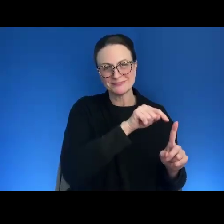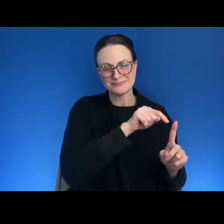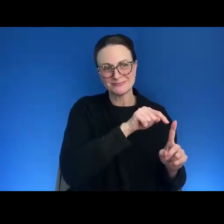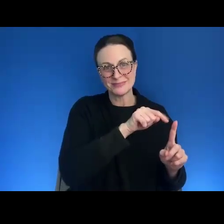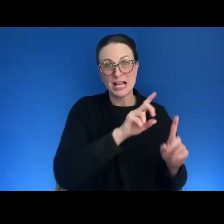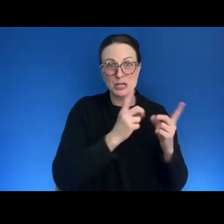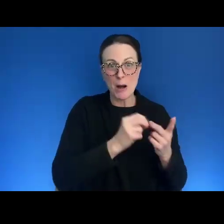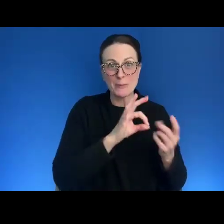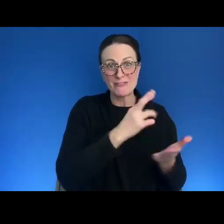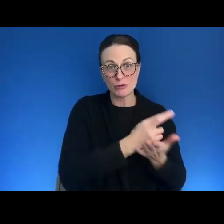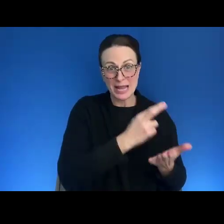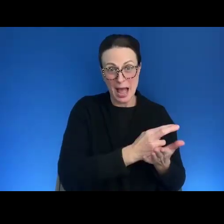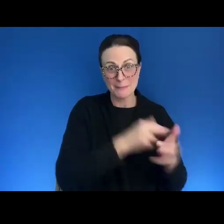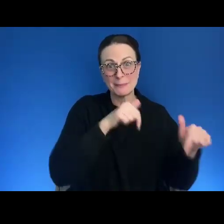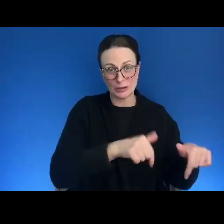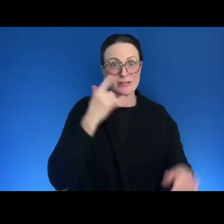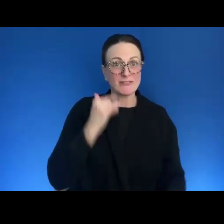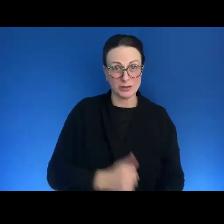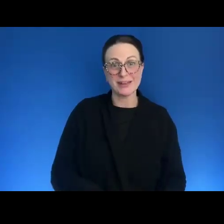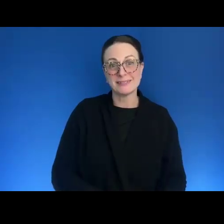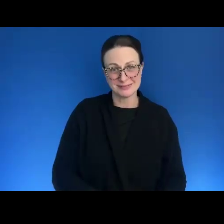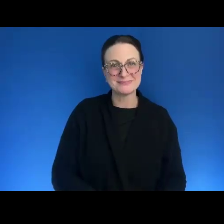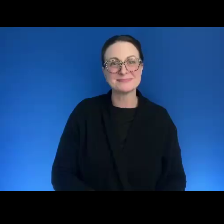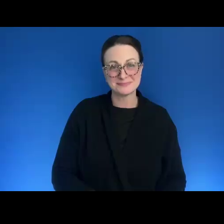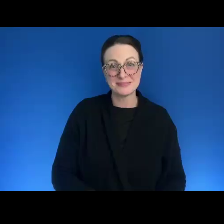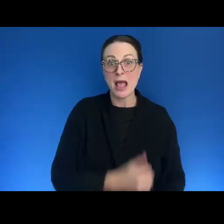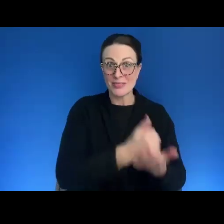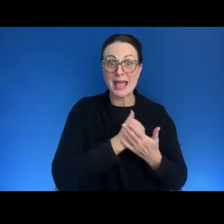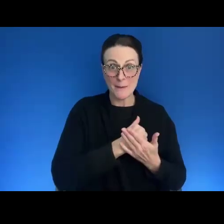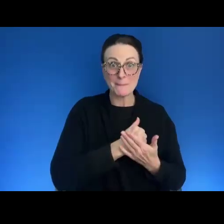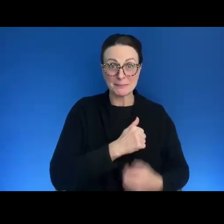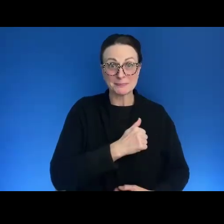with Department of Rehab here in California, and they did help me.